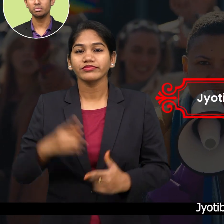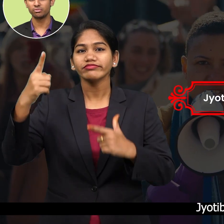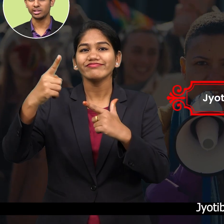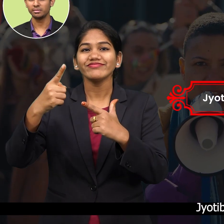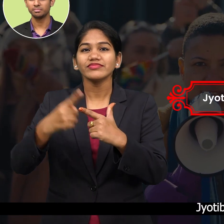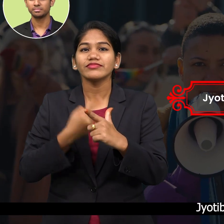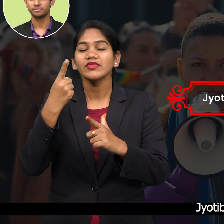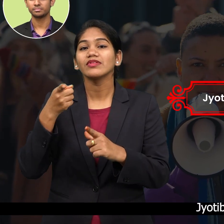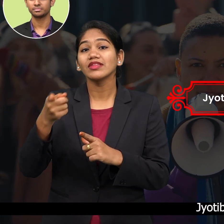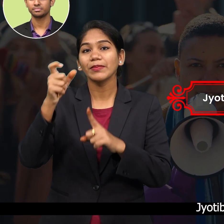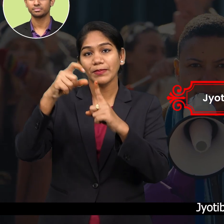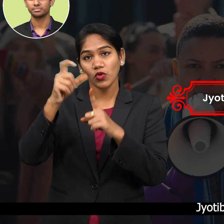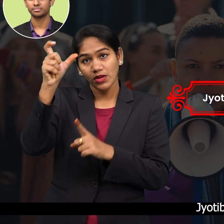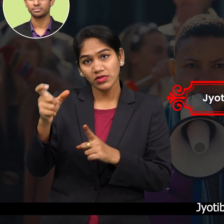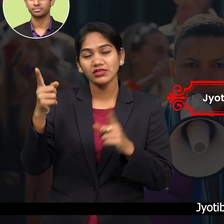Jyotiba Phule,